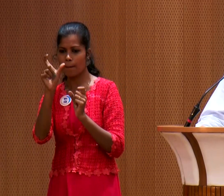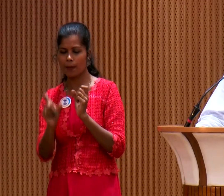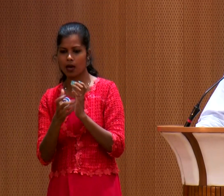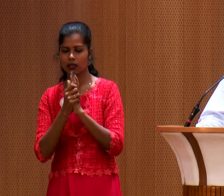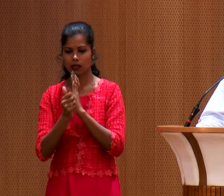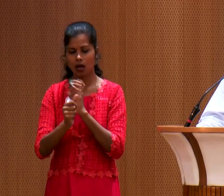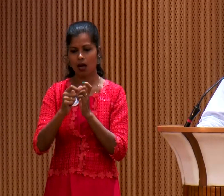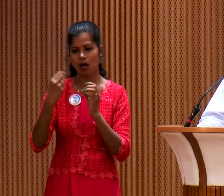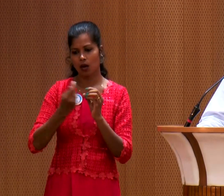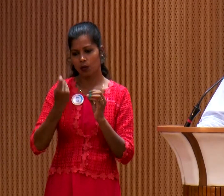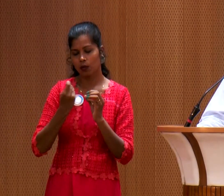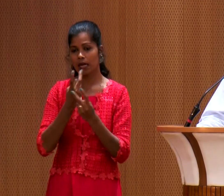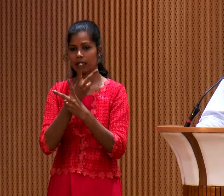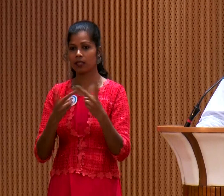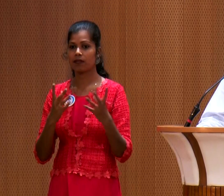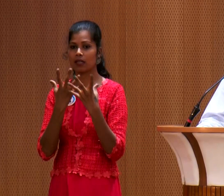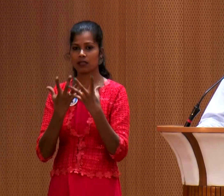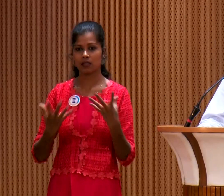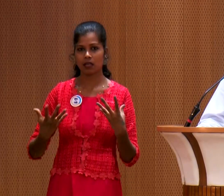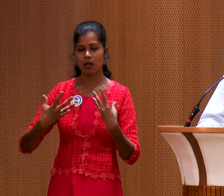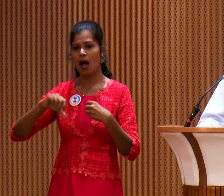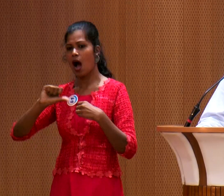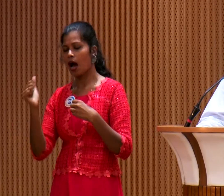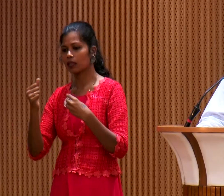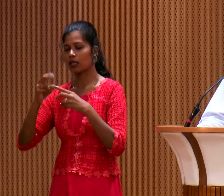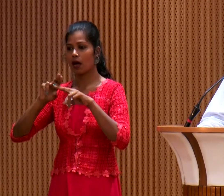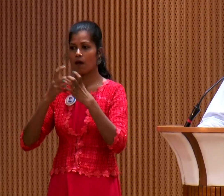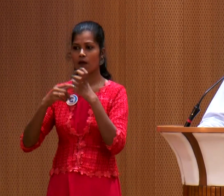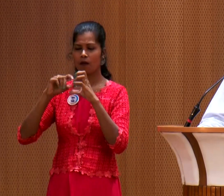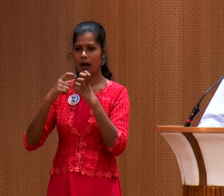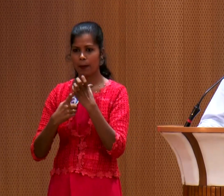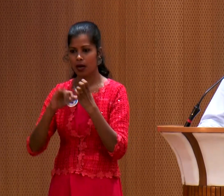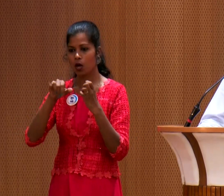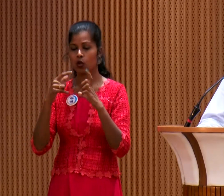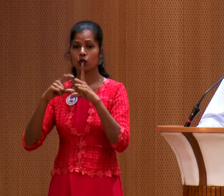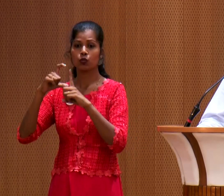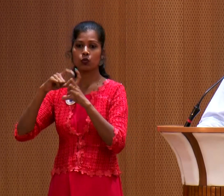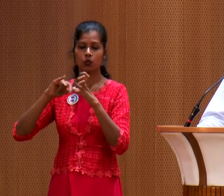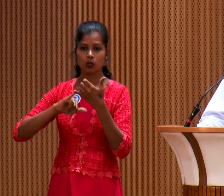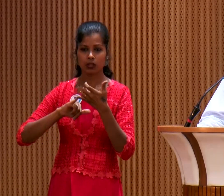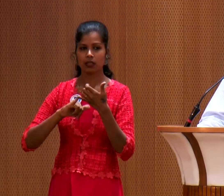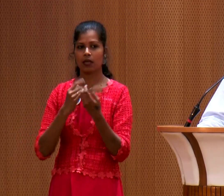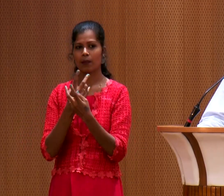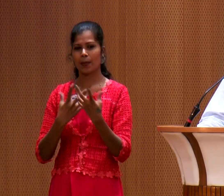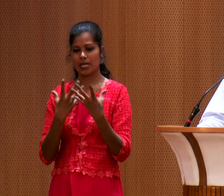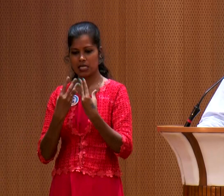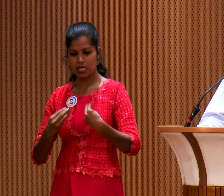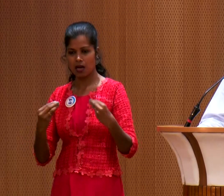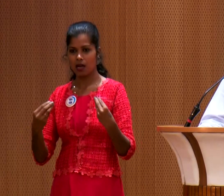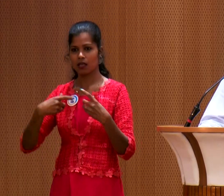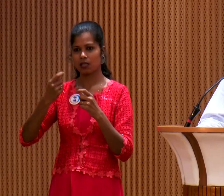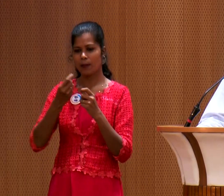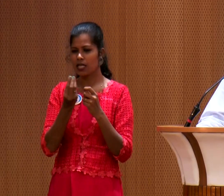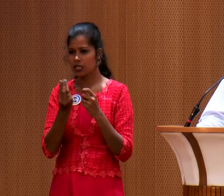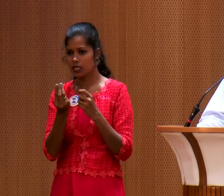many products using other fibers like jute, sisal, and